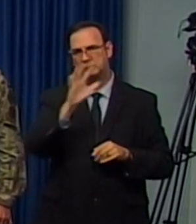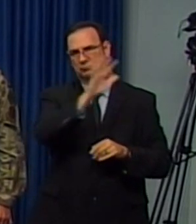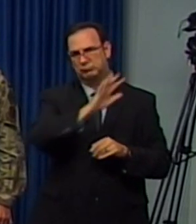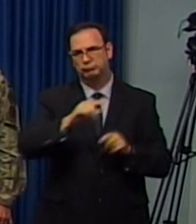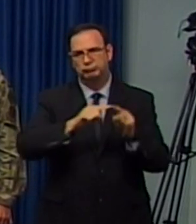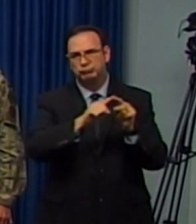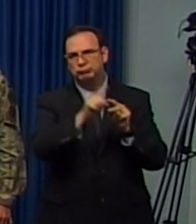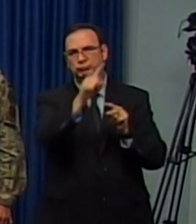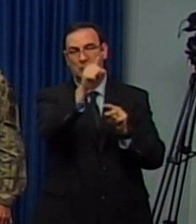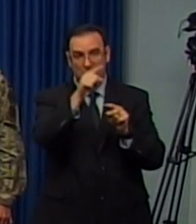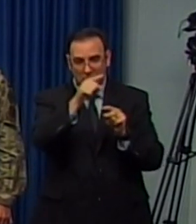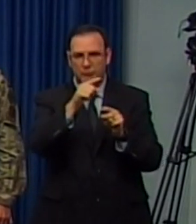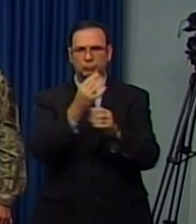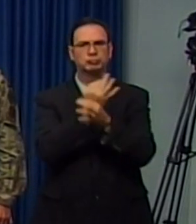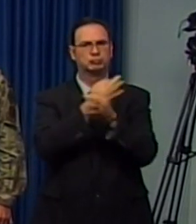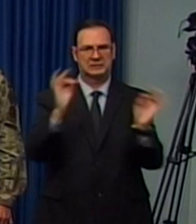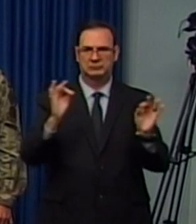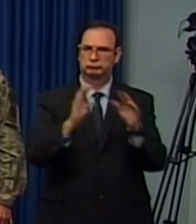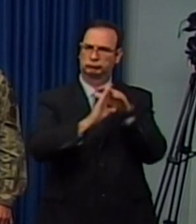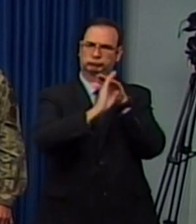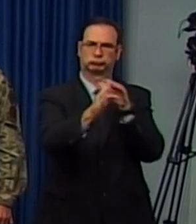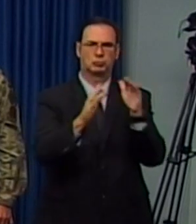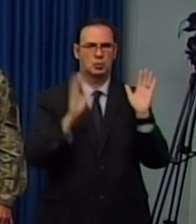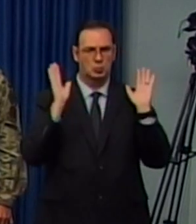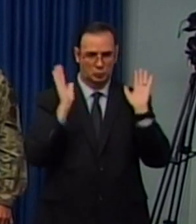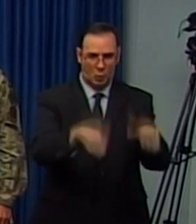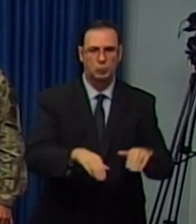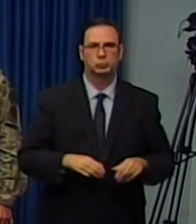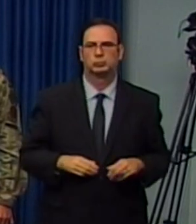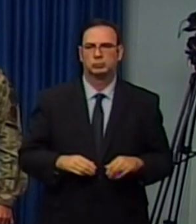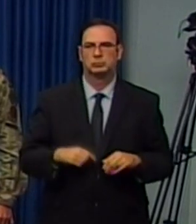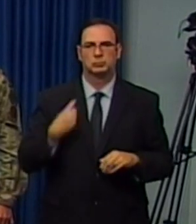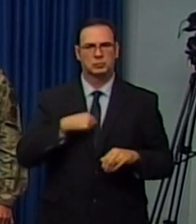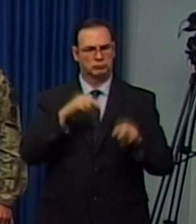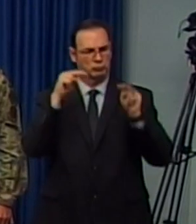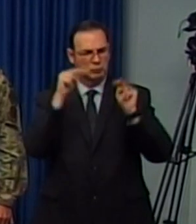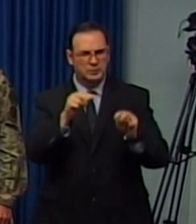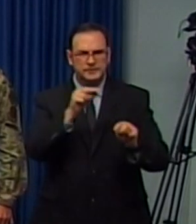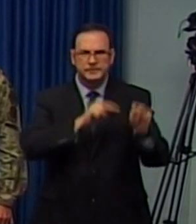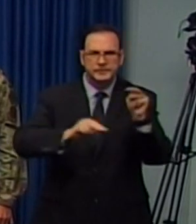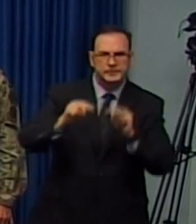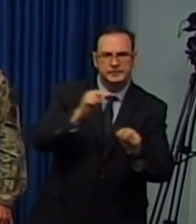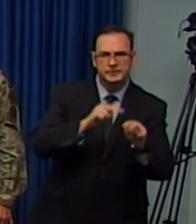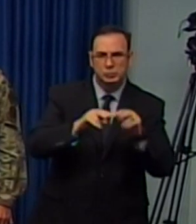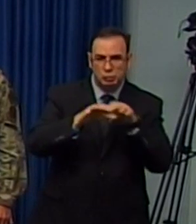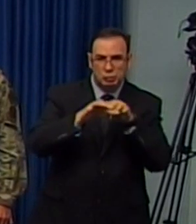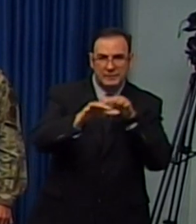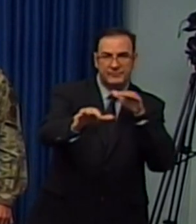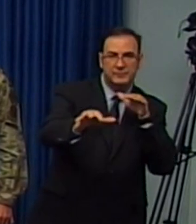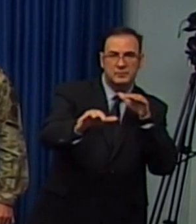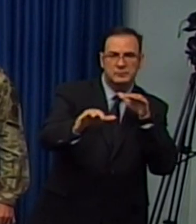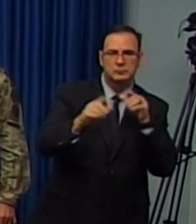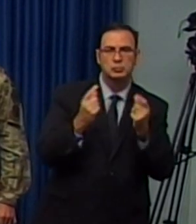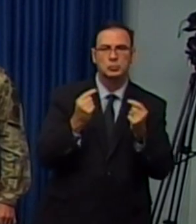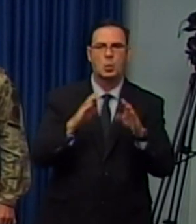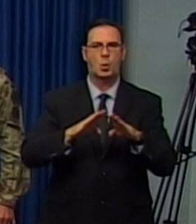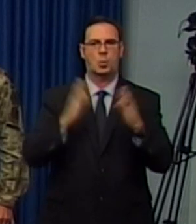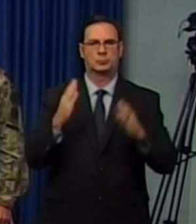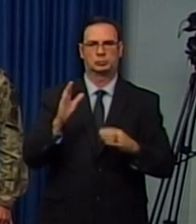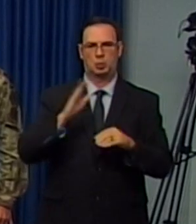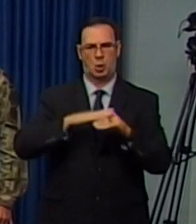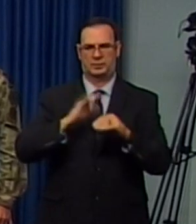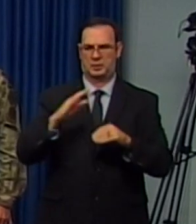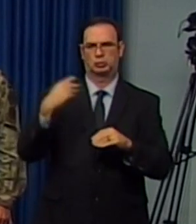are monitoring traffic, and the shoulders are ready to be open if need be. Right now, the traffic